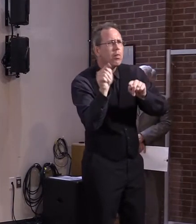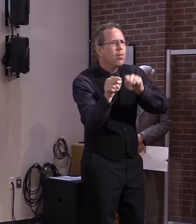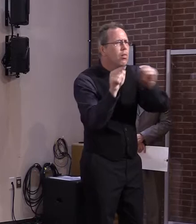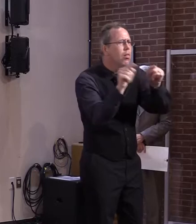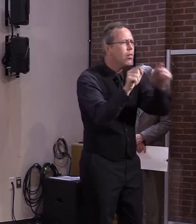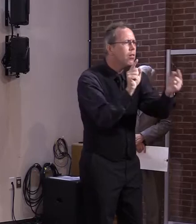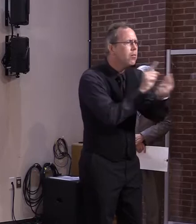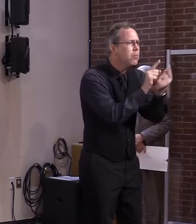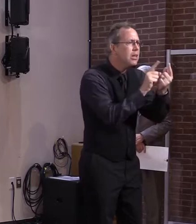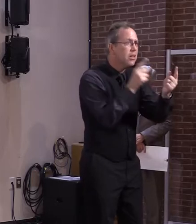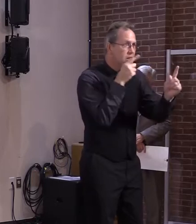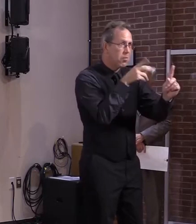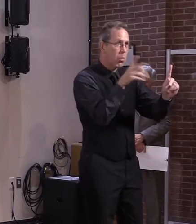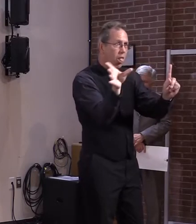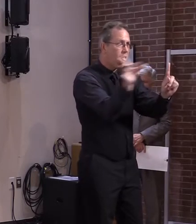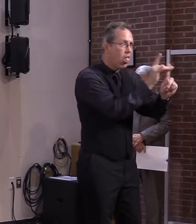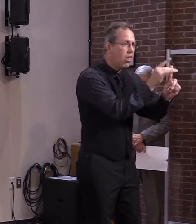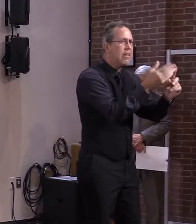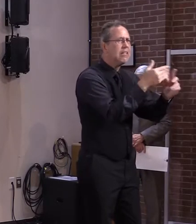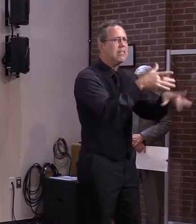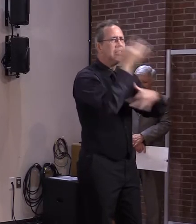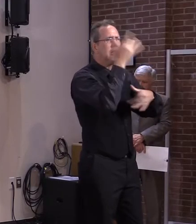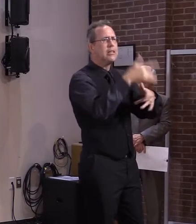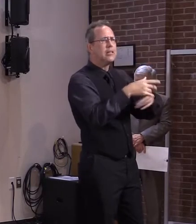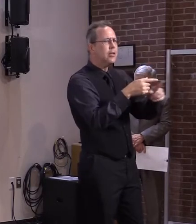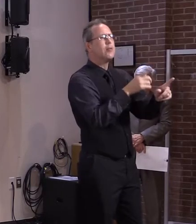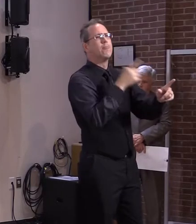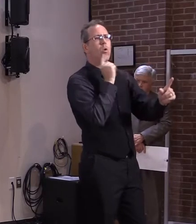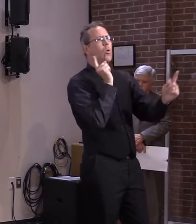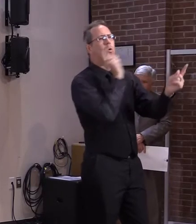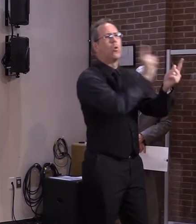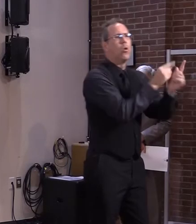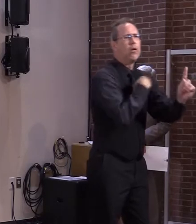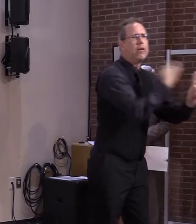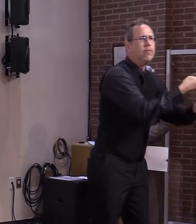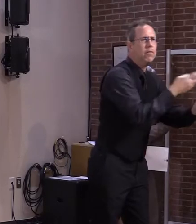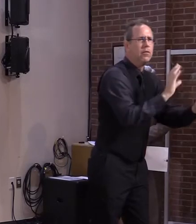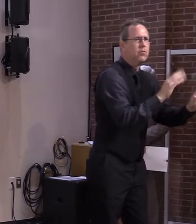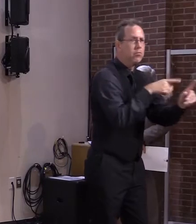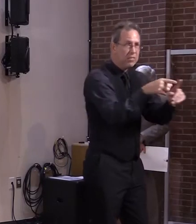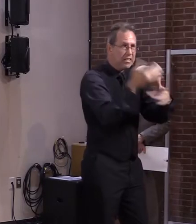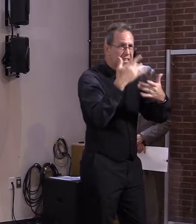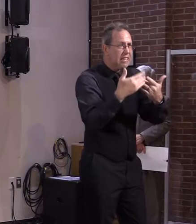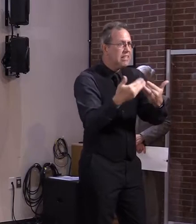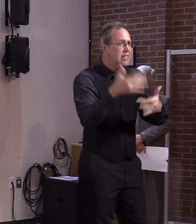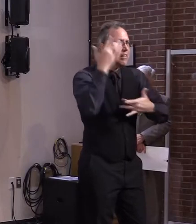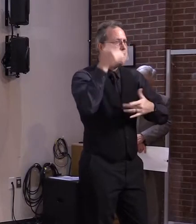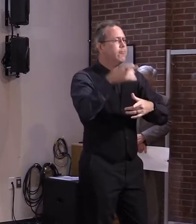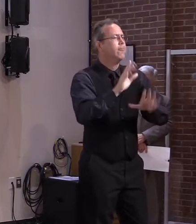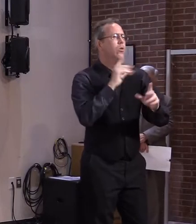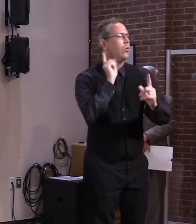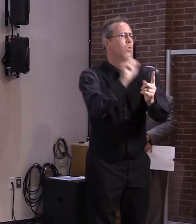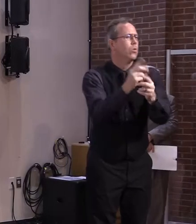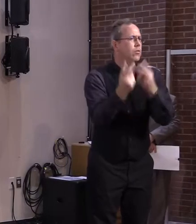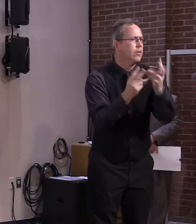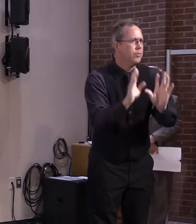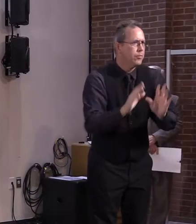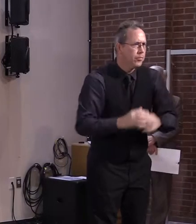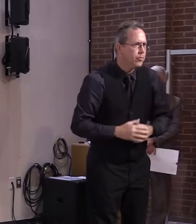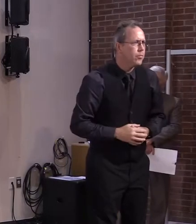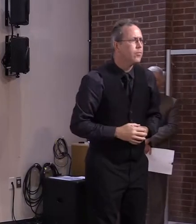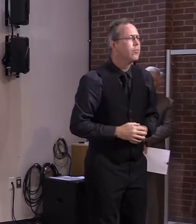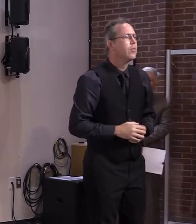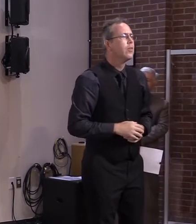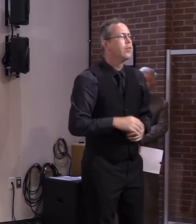and also how vaccines are significantly reducing risk, because they are. For example,